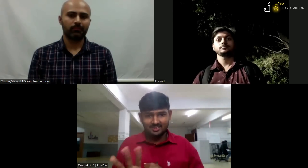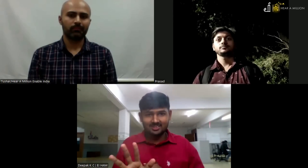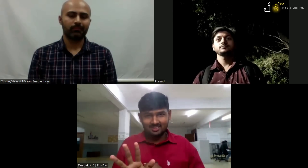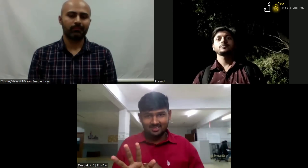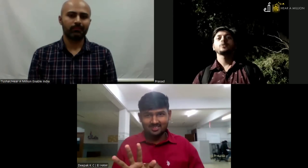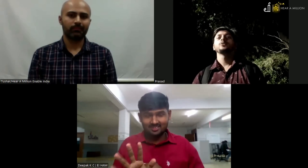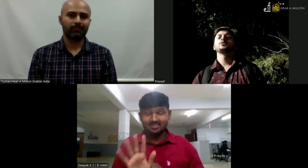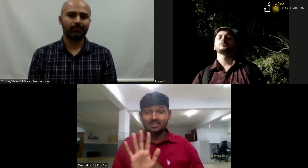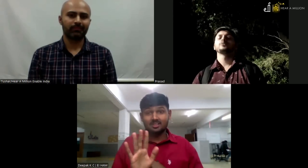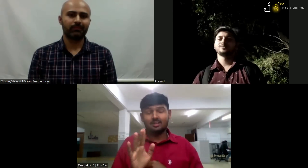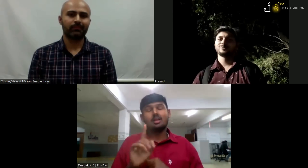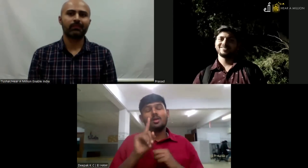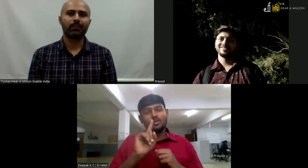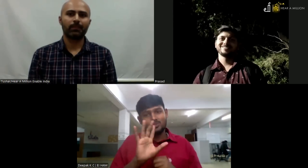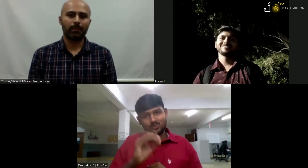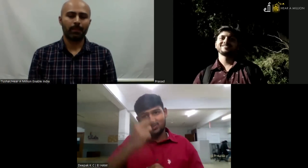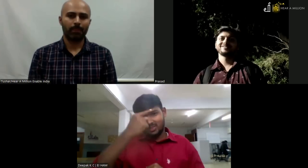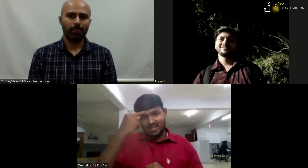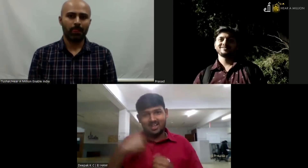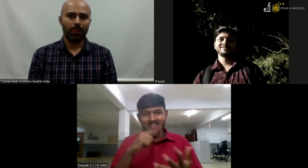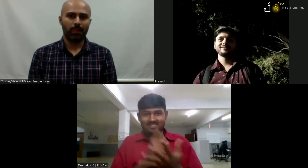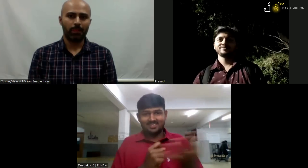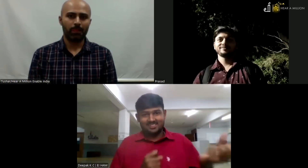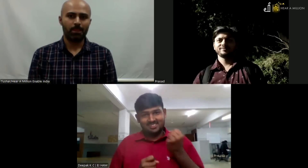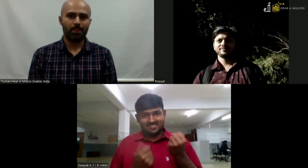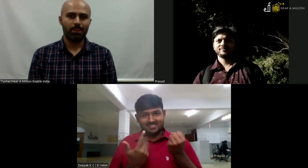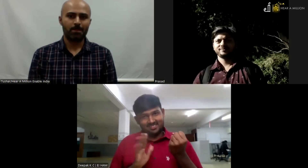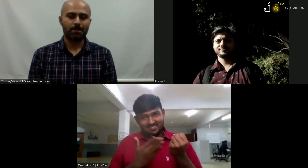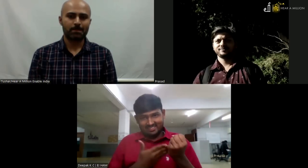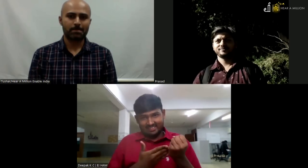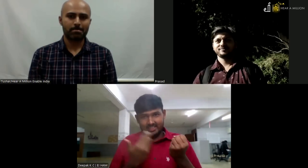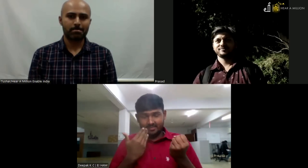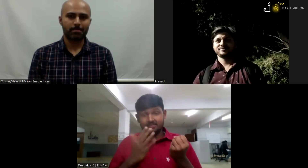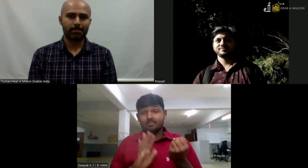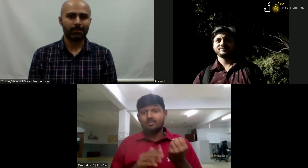got your license, I got my license and I had my accident at night, the same day.